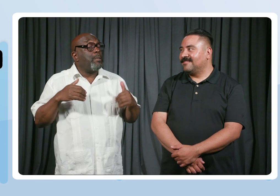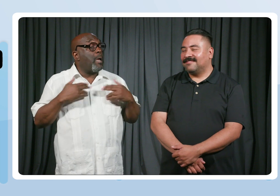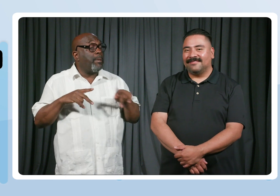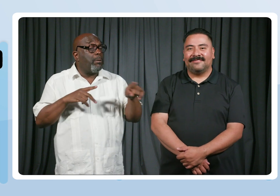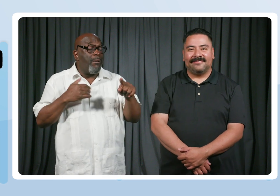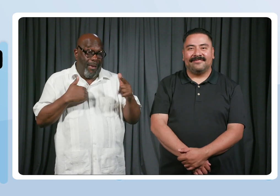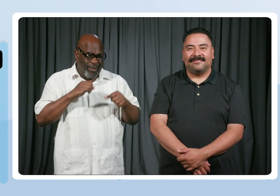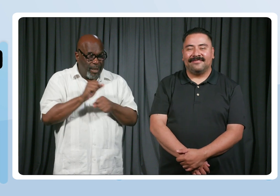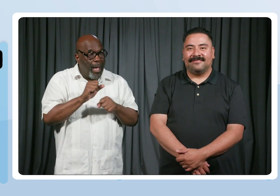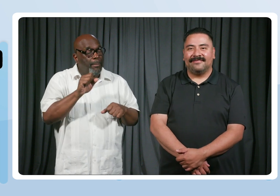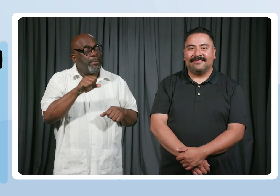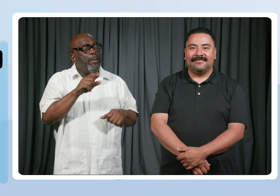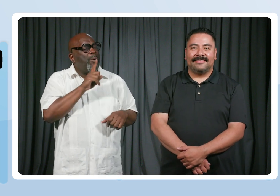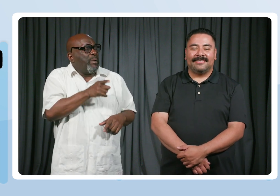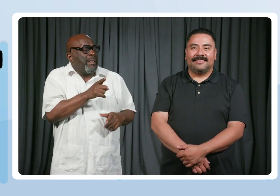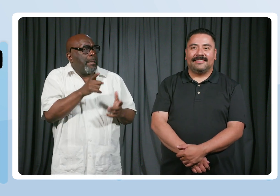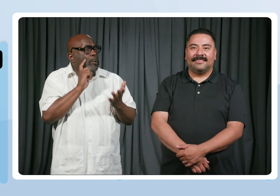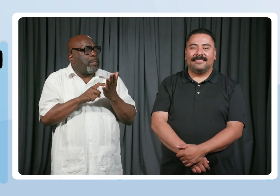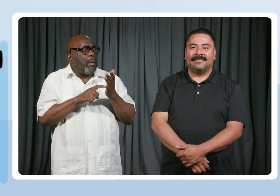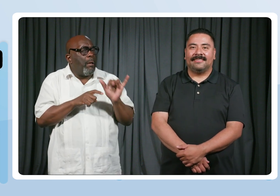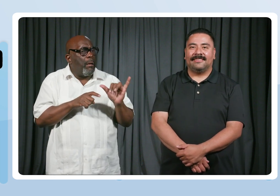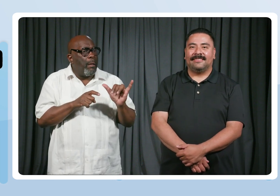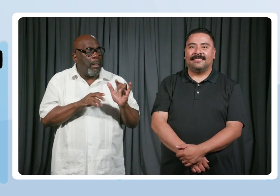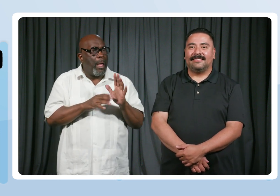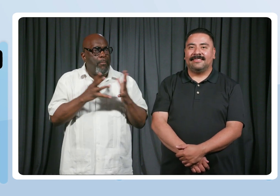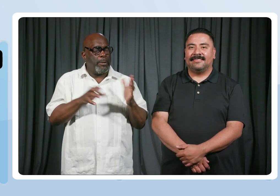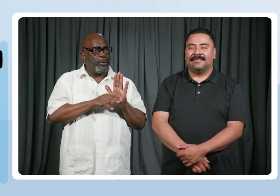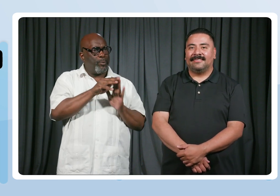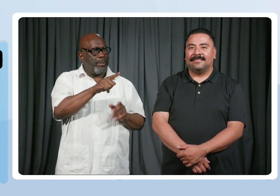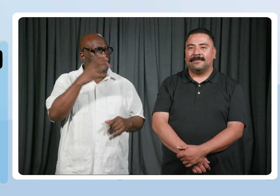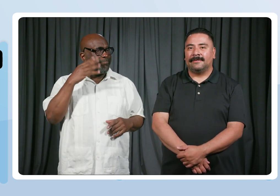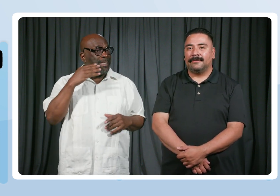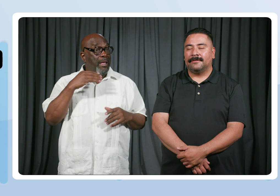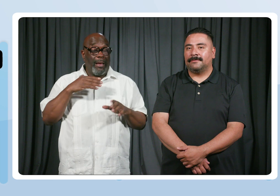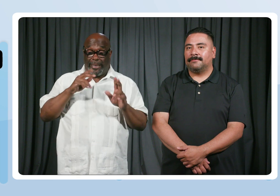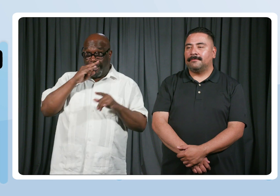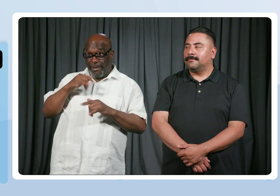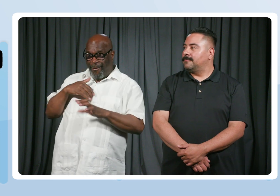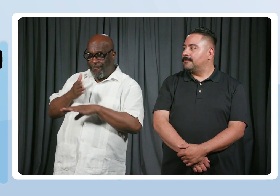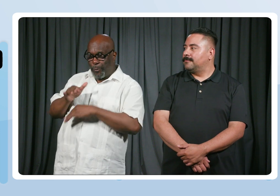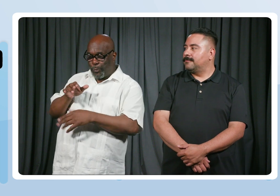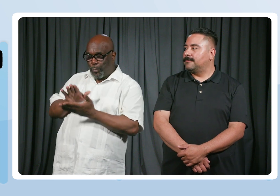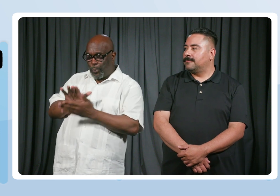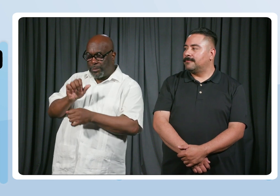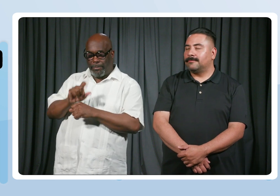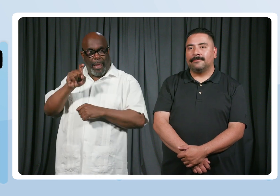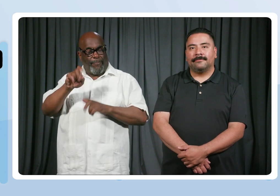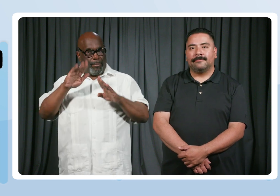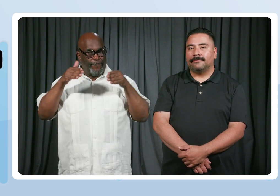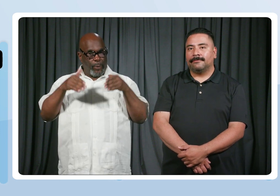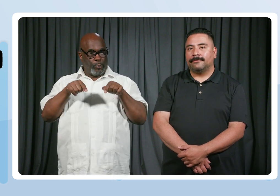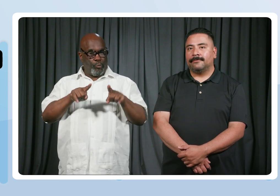had jobs, really, you just saw the maturity. Those who had after-school jobs, they had to be really focused